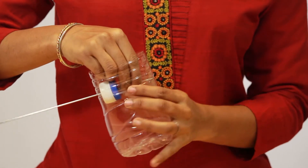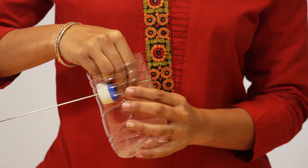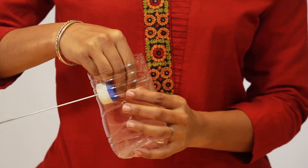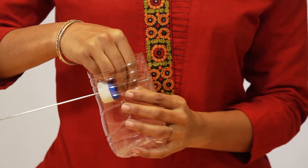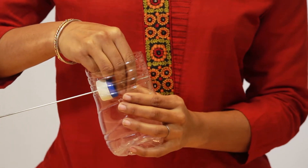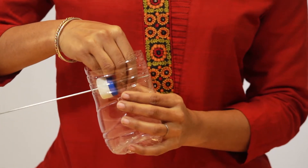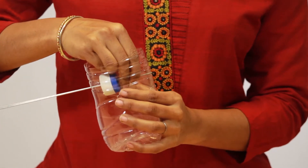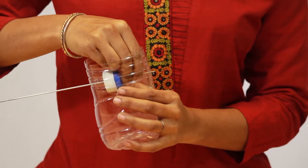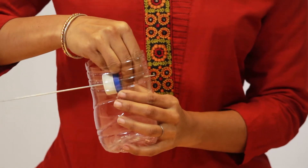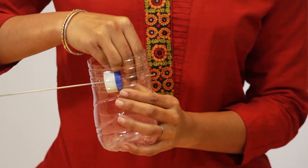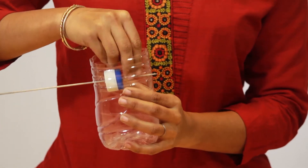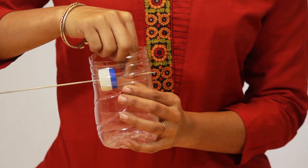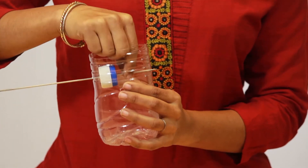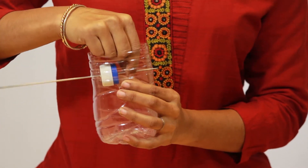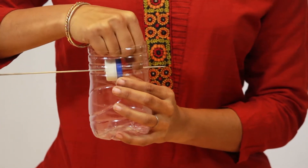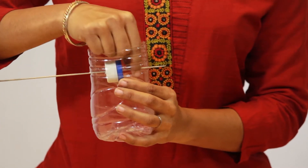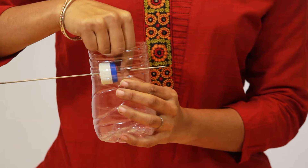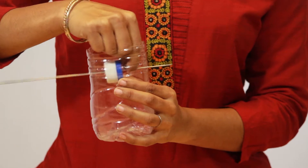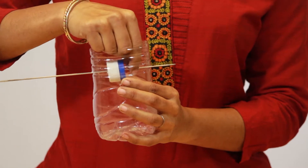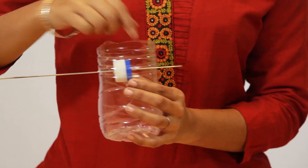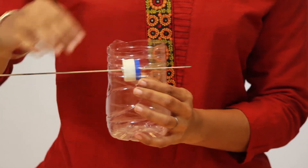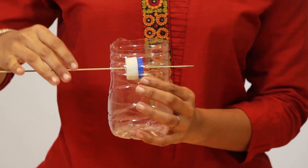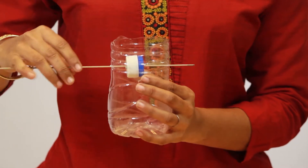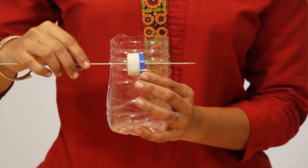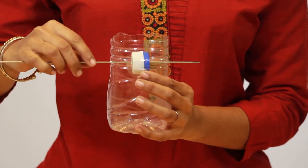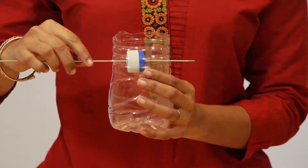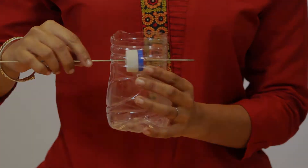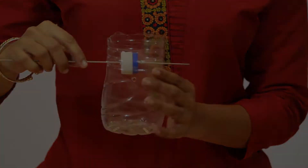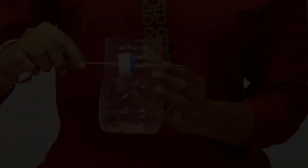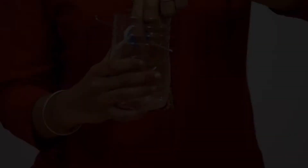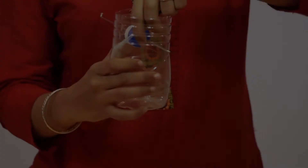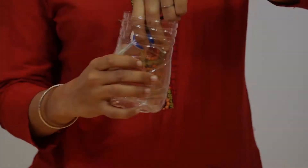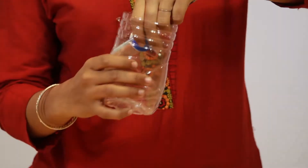now inserting the spoke into the other hole of the bottle there that's done